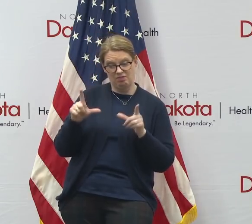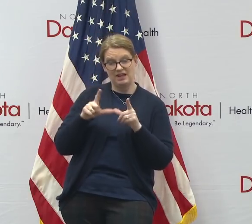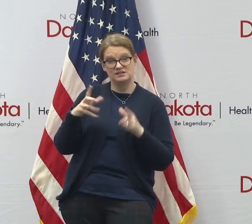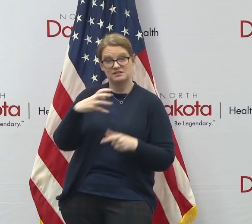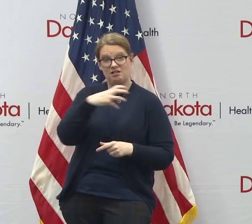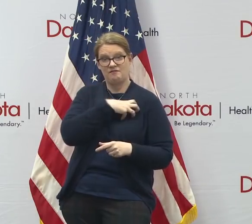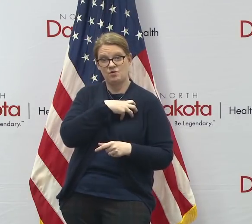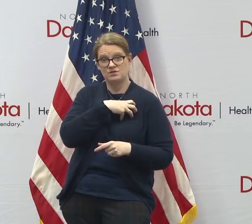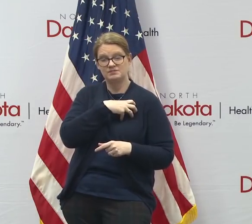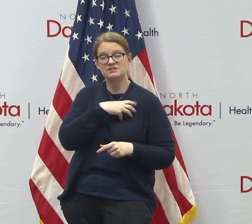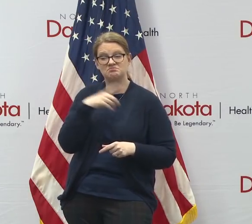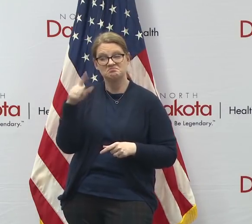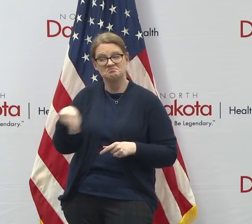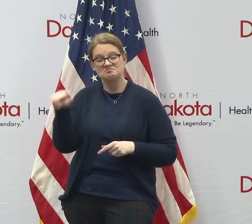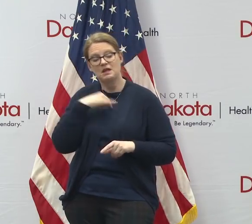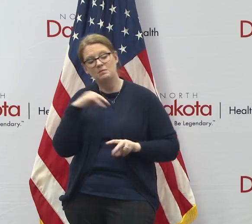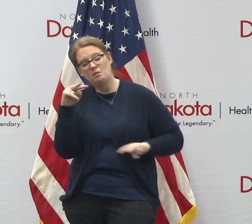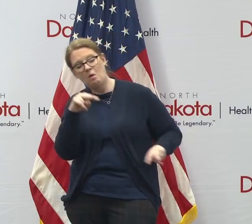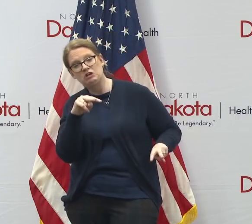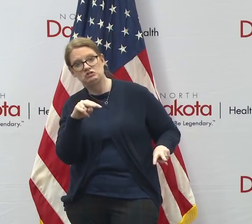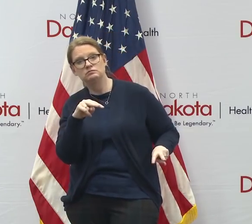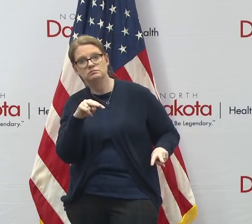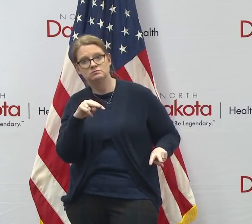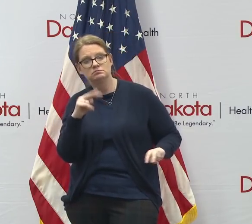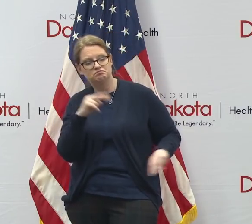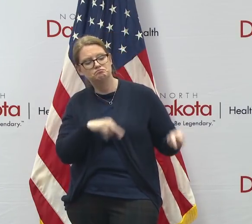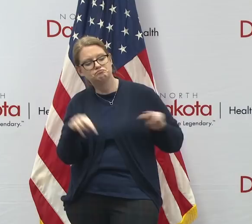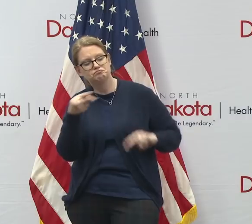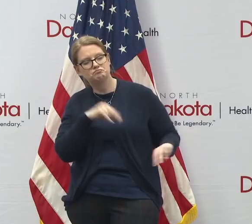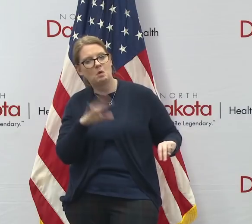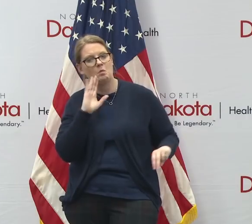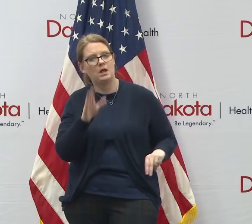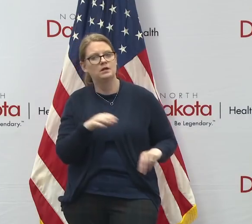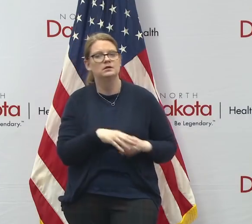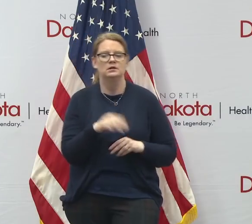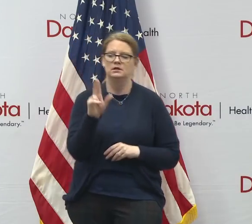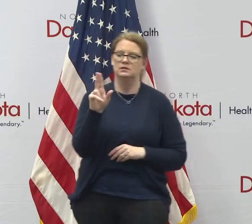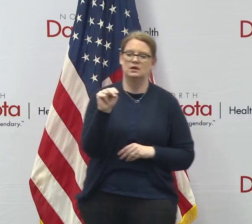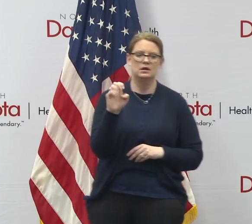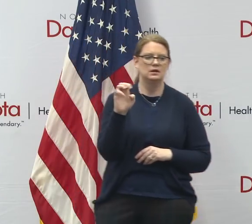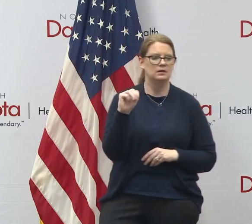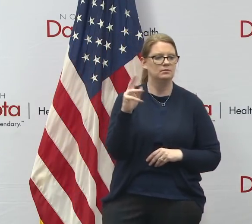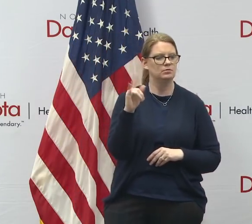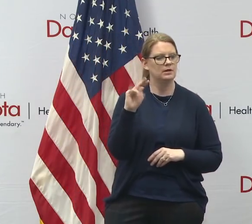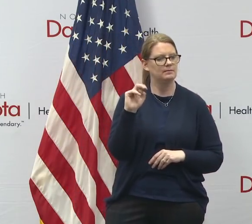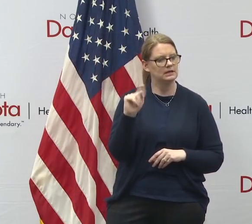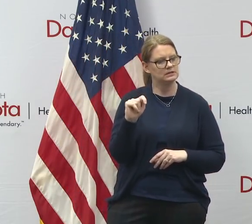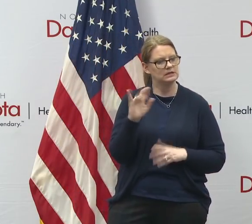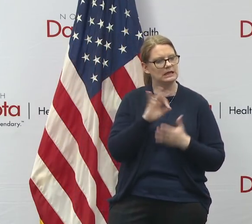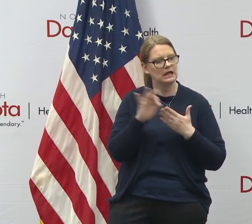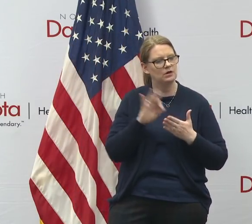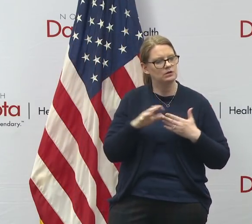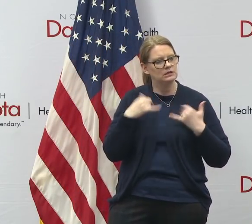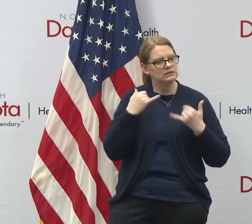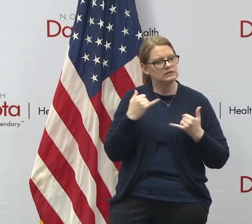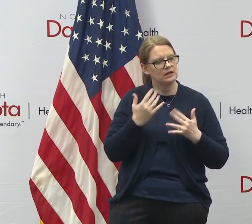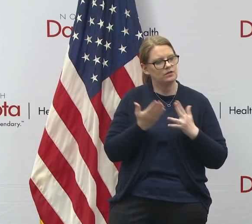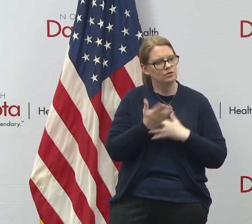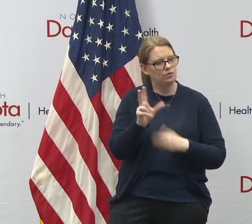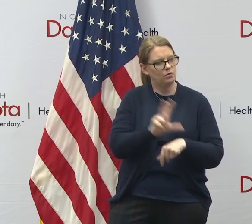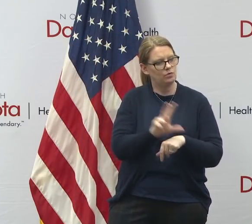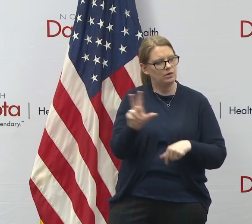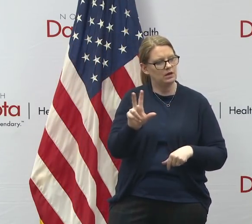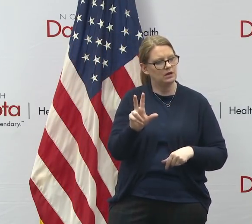be also monitoring this as part of their work. The unemployment count, we get asked about that every day. Today through 3